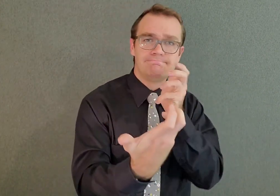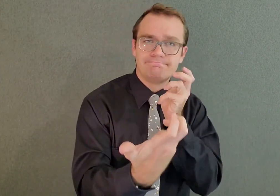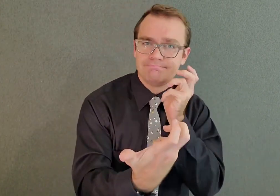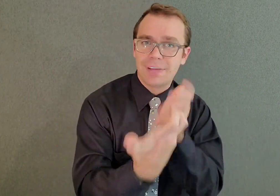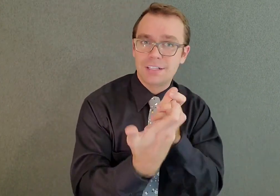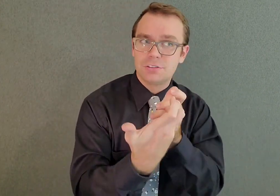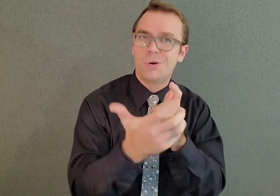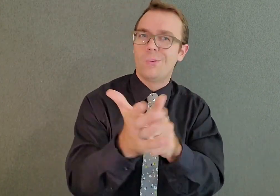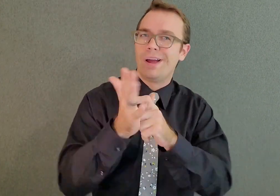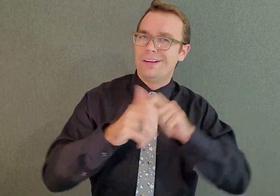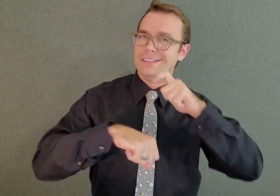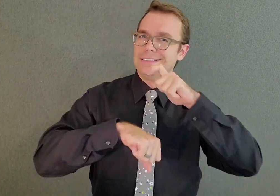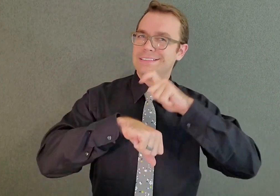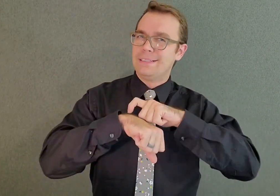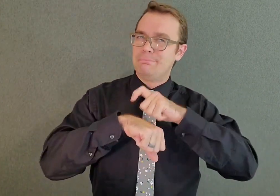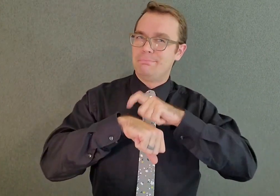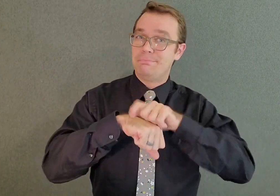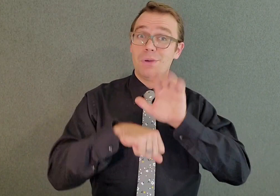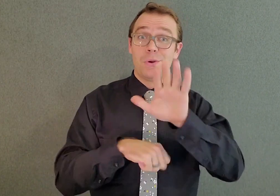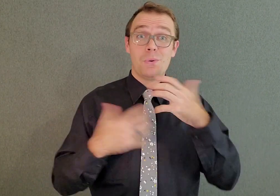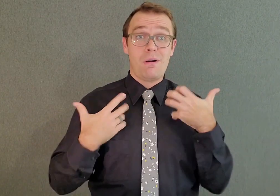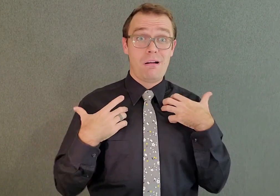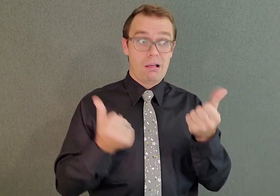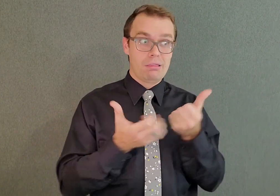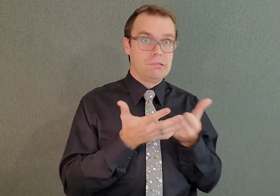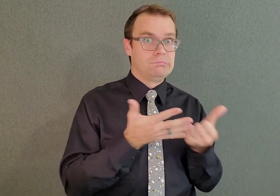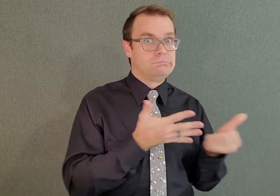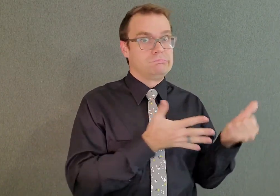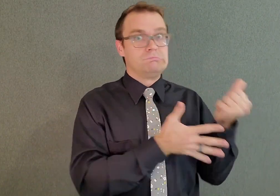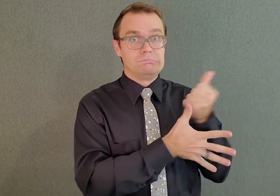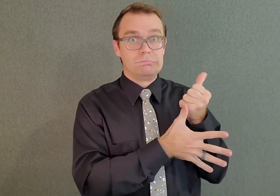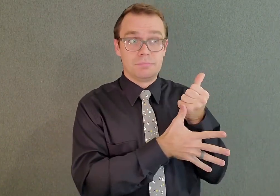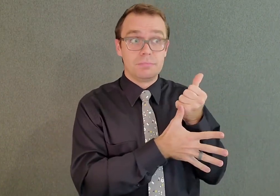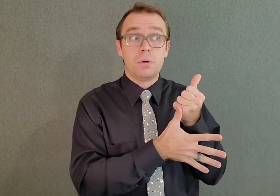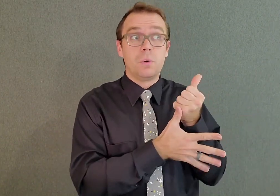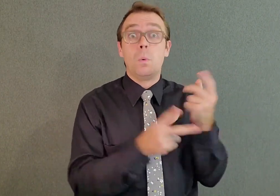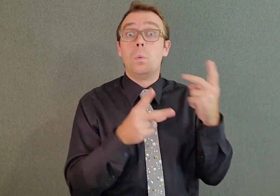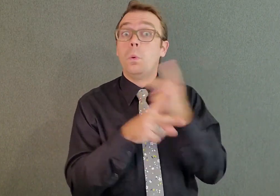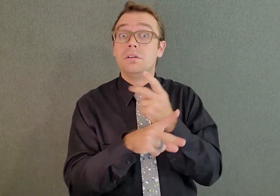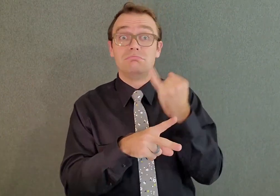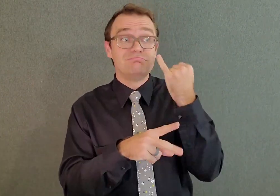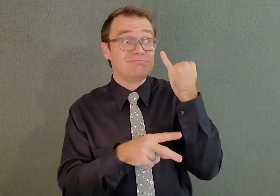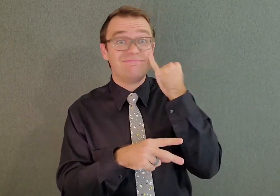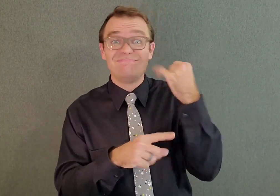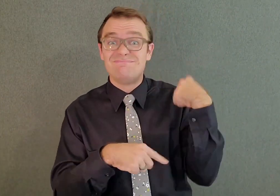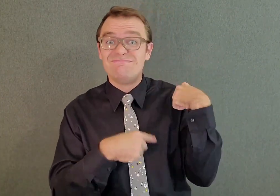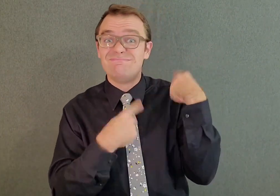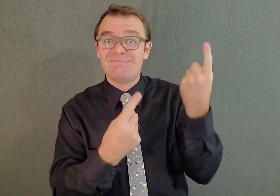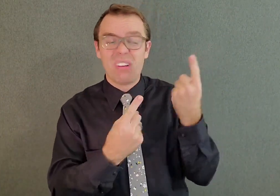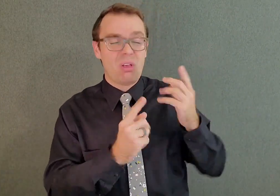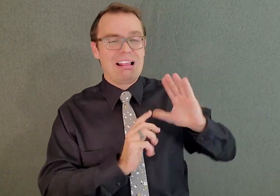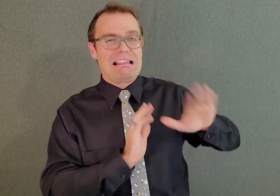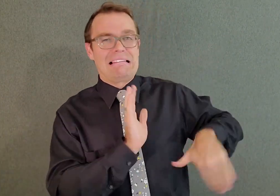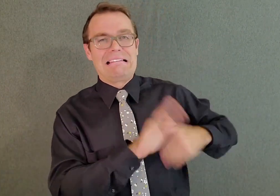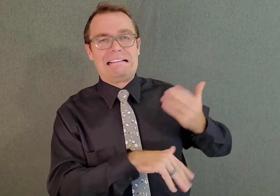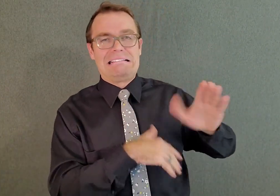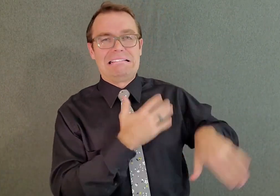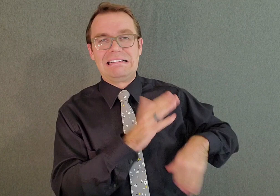requires time and need to prioritizing your health, especially if you've neglected it for too long, and a financial